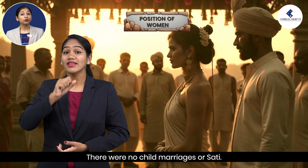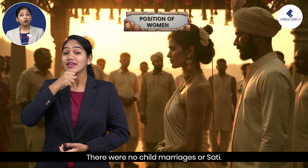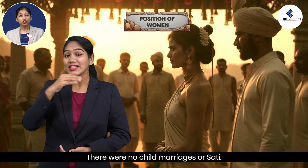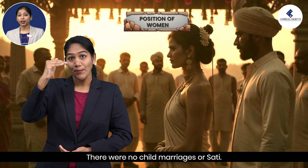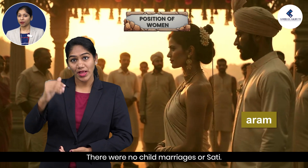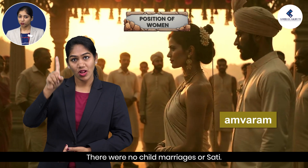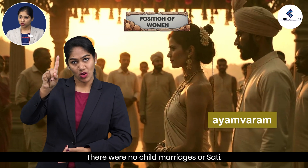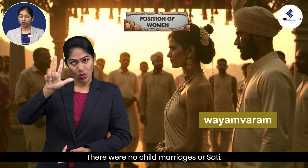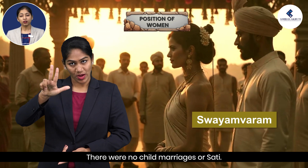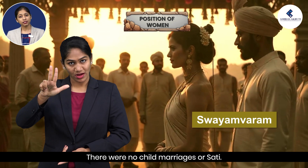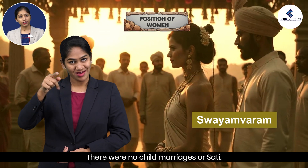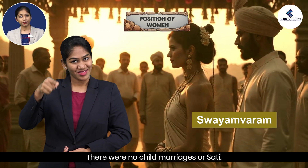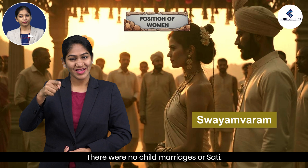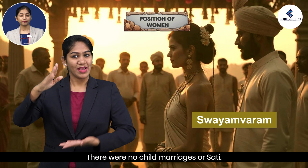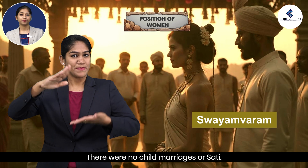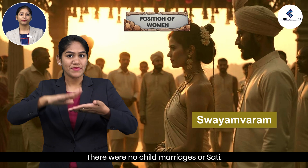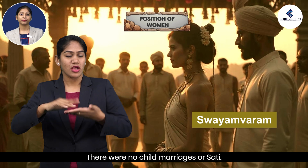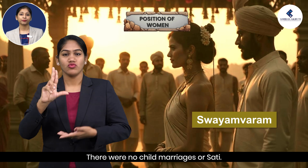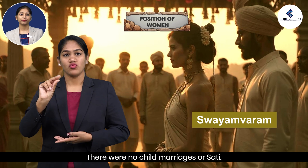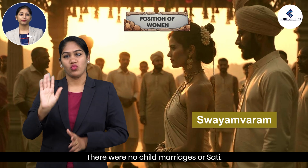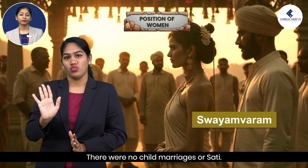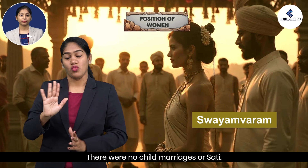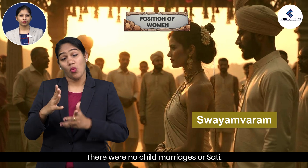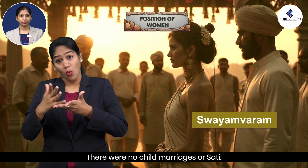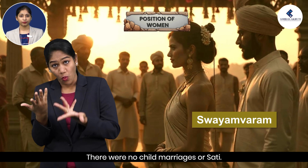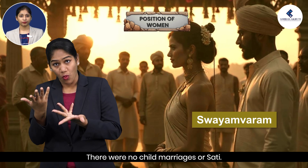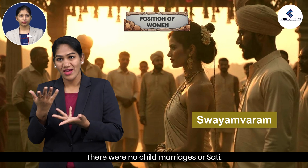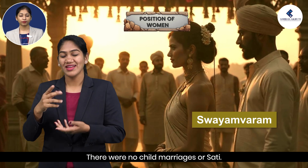There were no child marriages or sati.